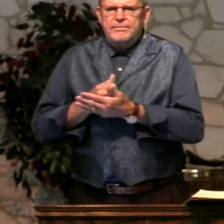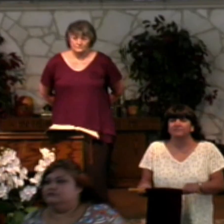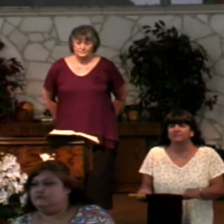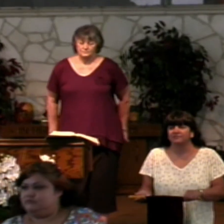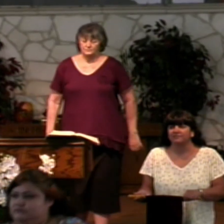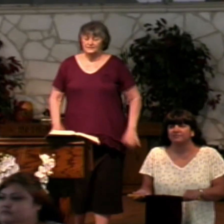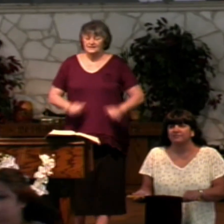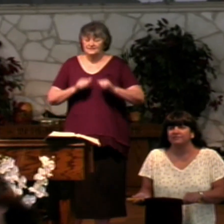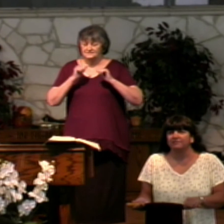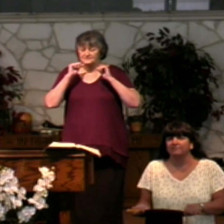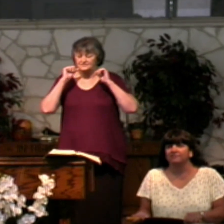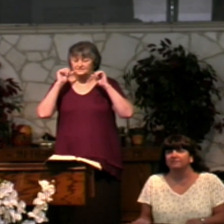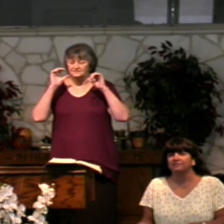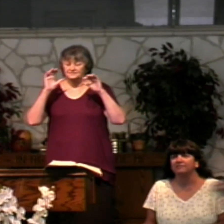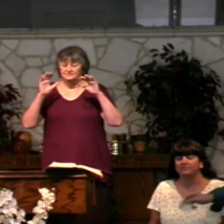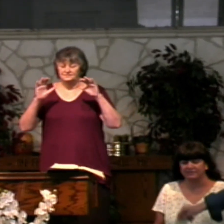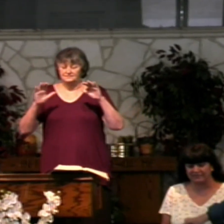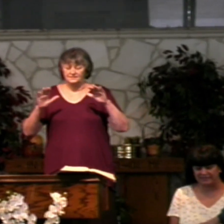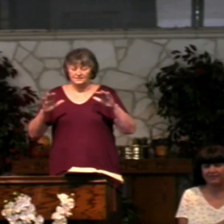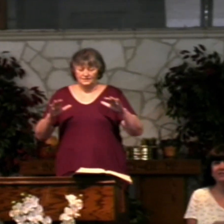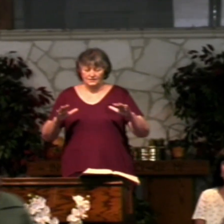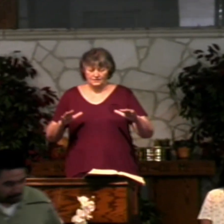Amen.